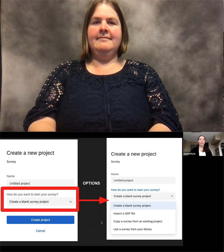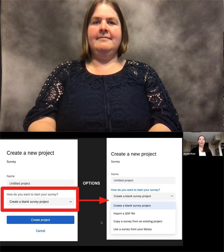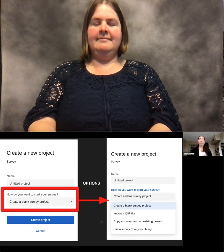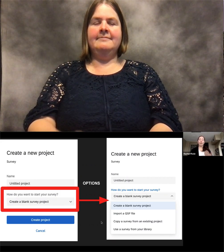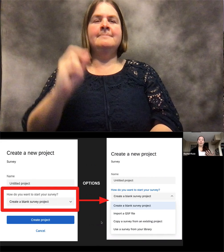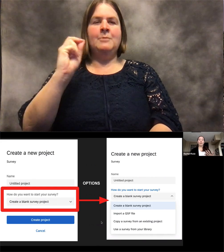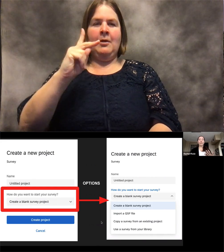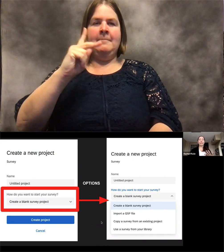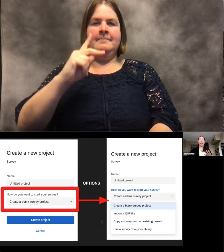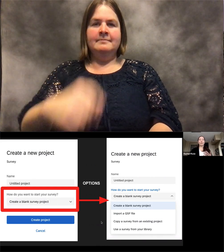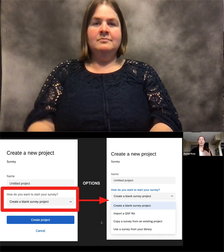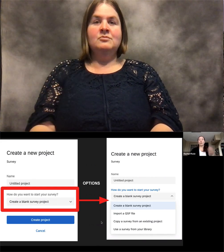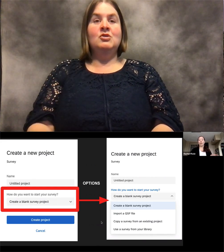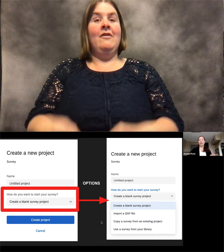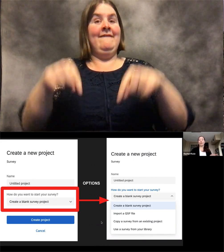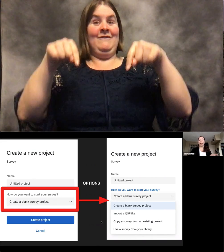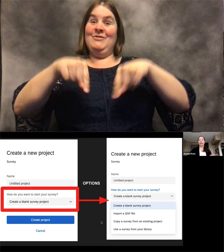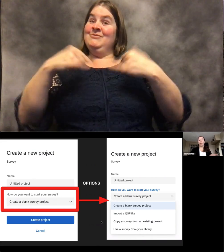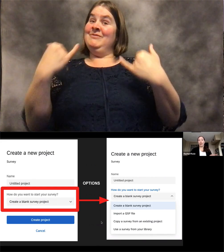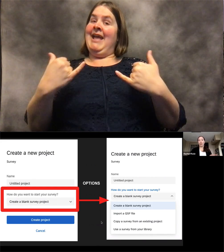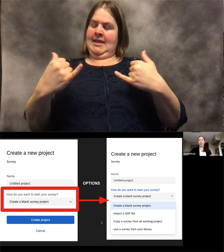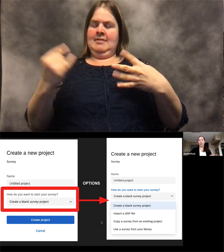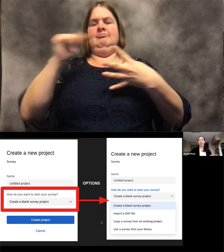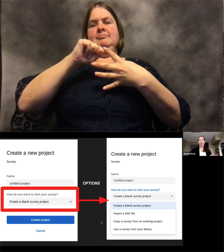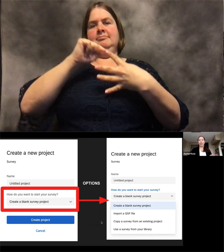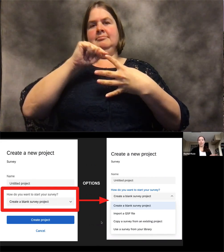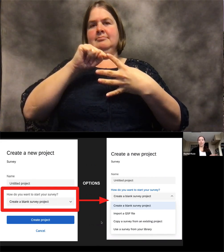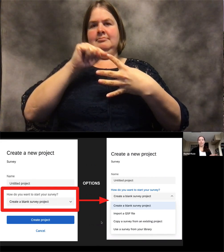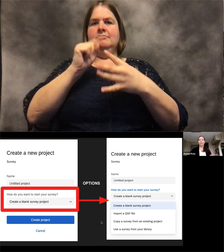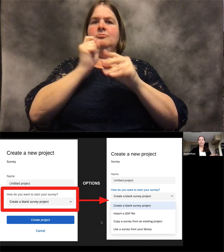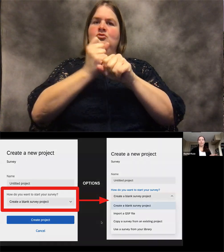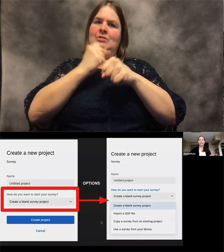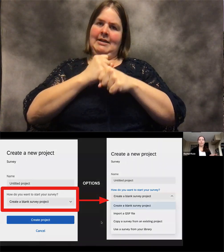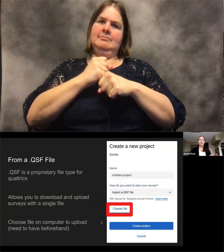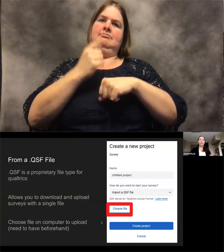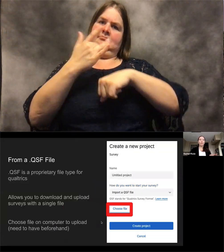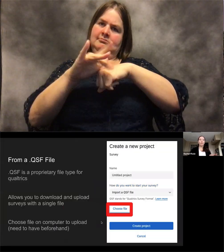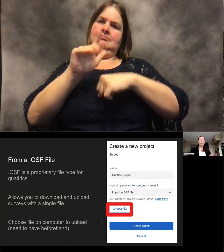Okay, so for this case, we're going to be creating a blank survey project.